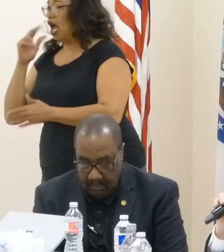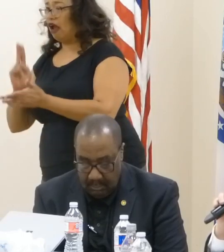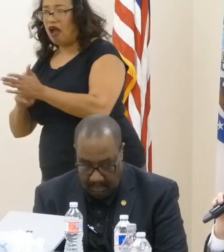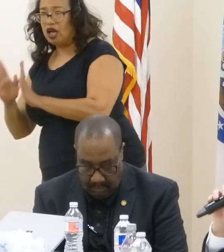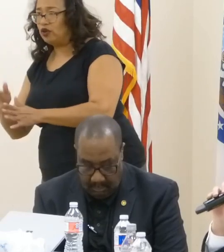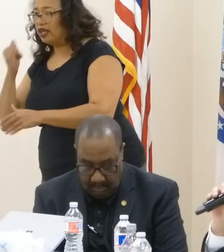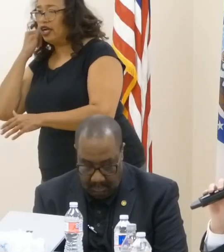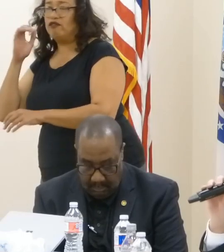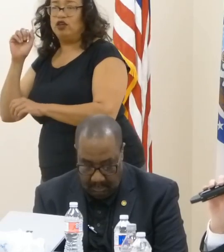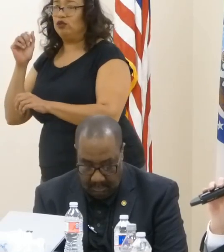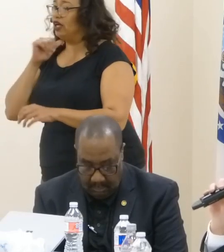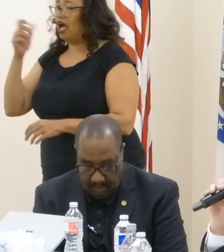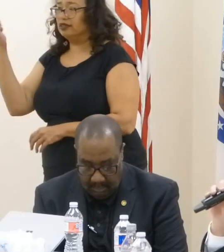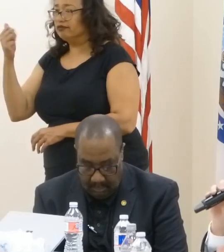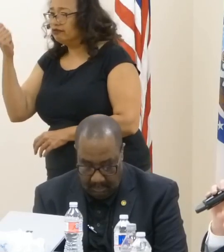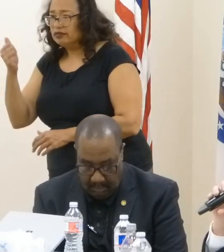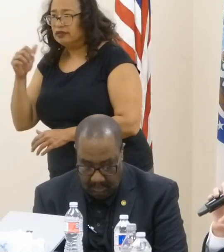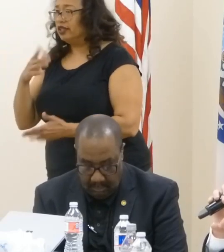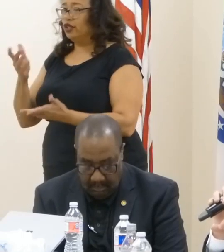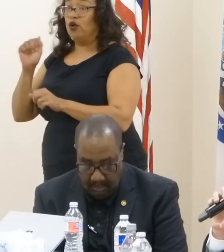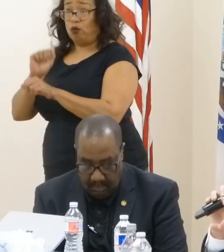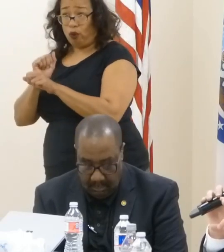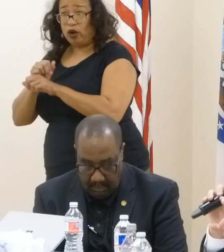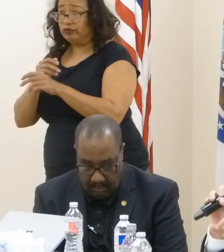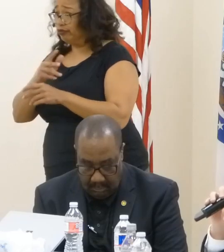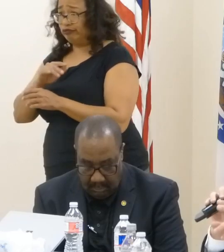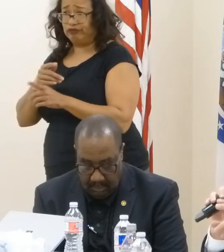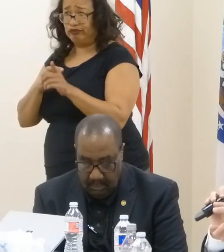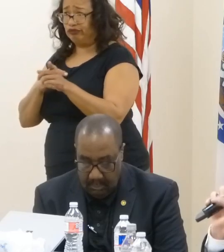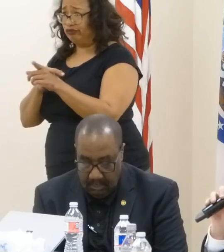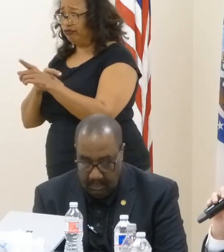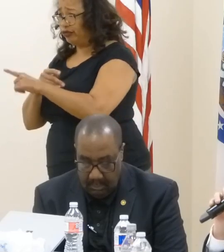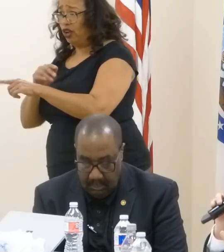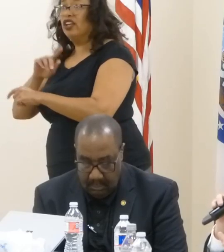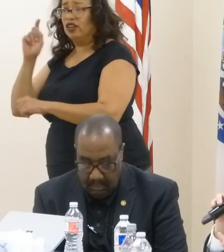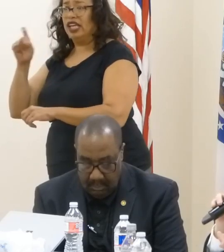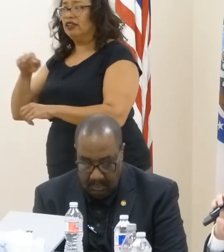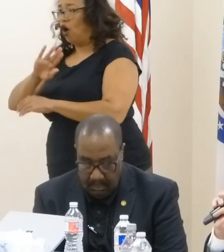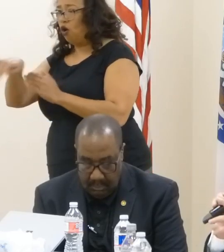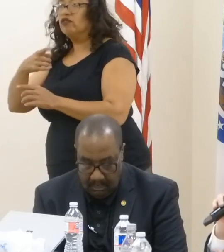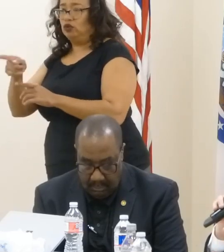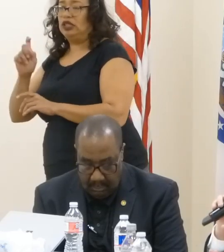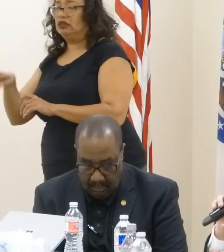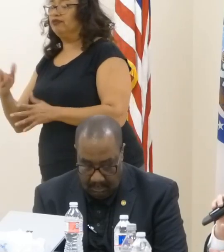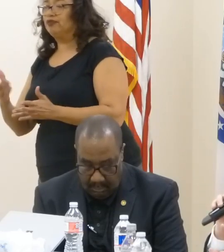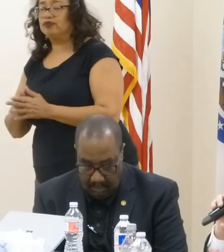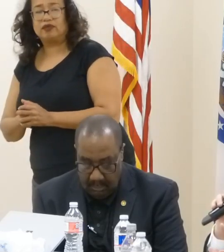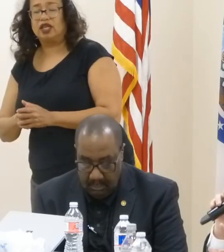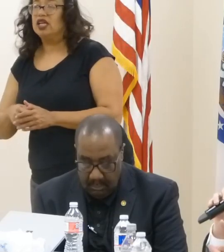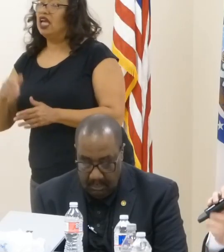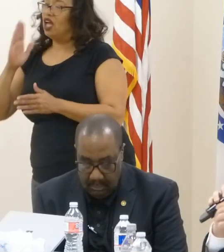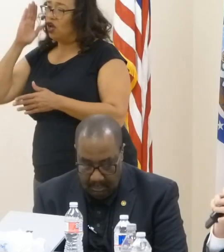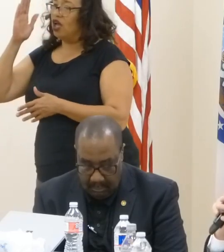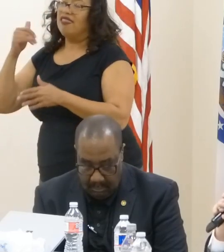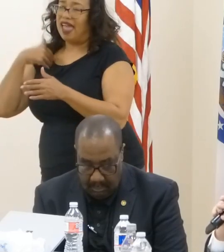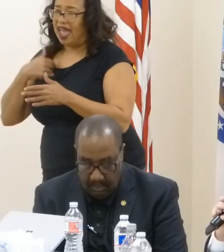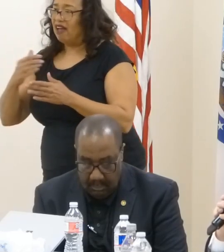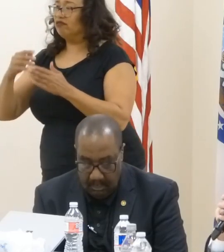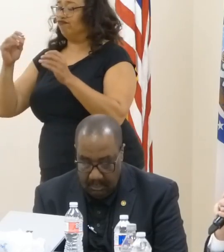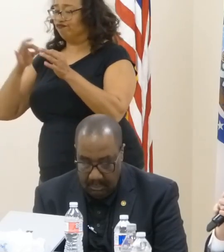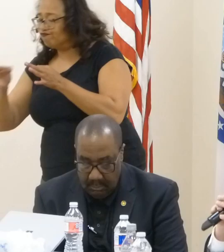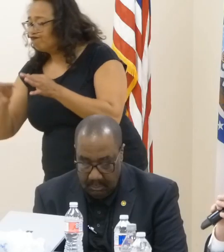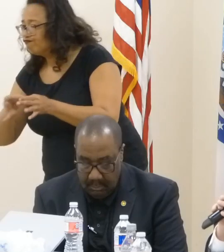is dor.mo.gov, there's a calculator on the website that you can use to help you understand how to fill out your W-4,